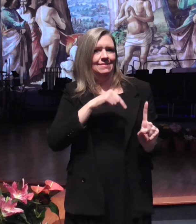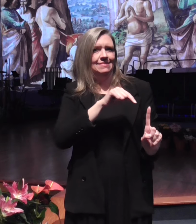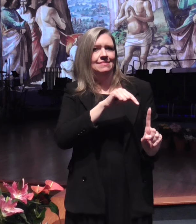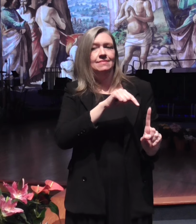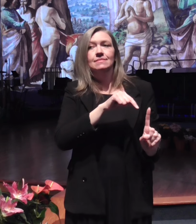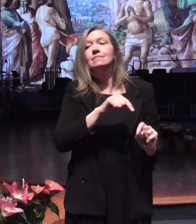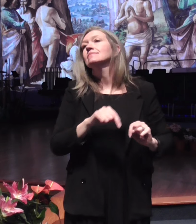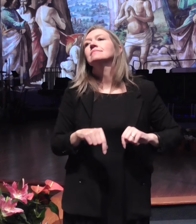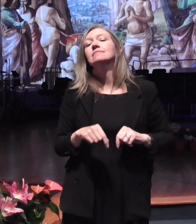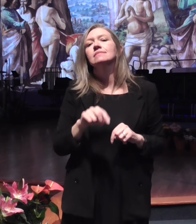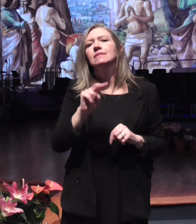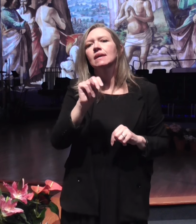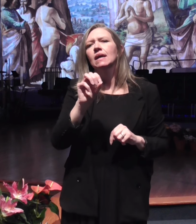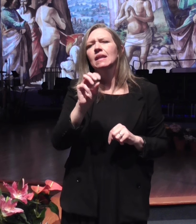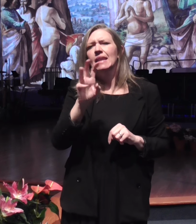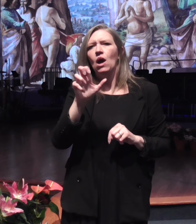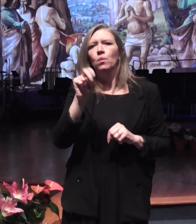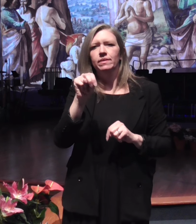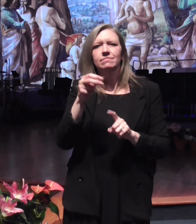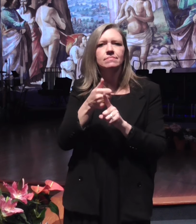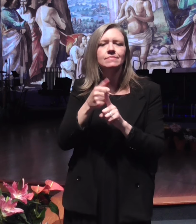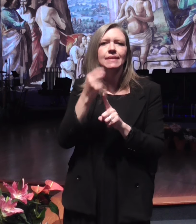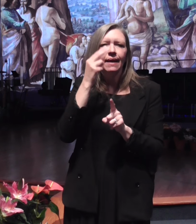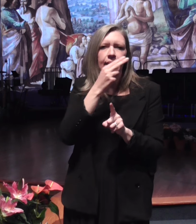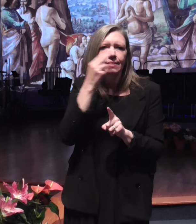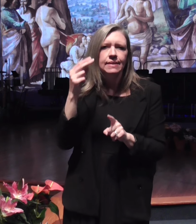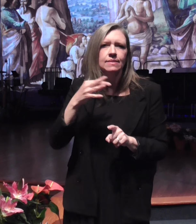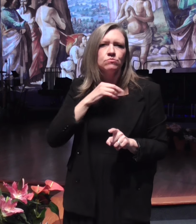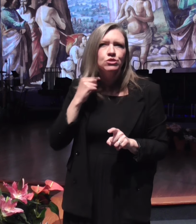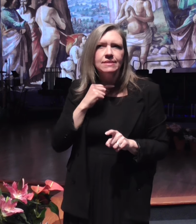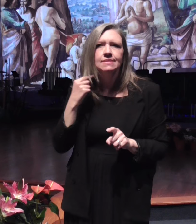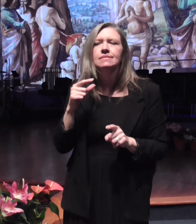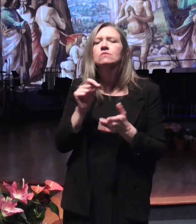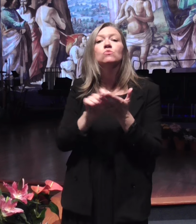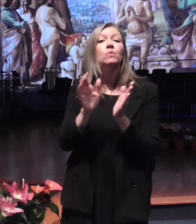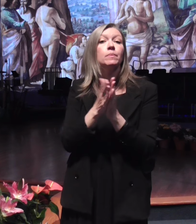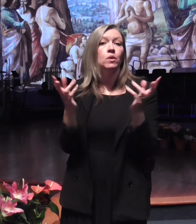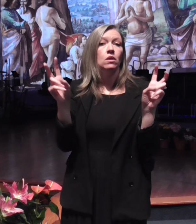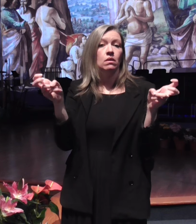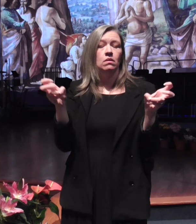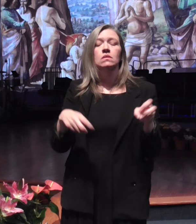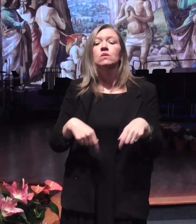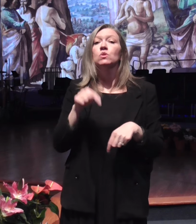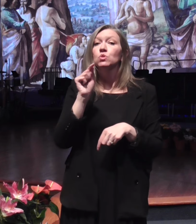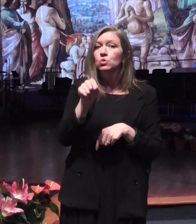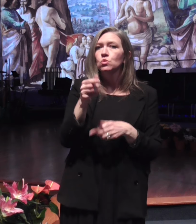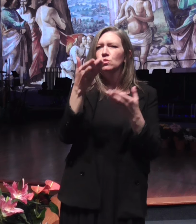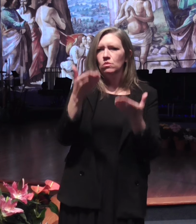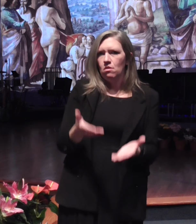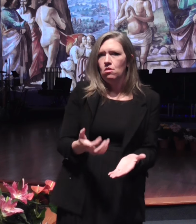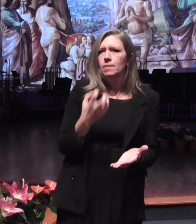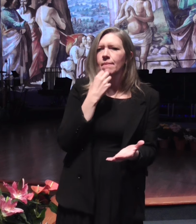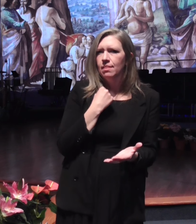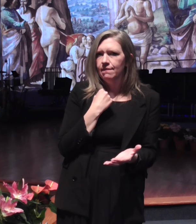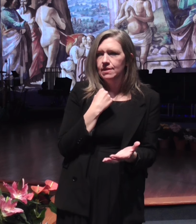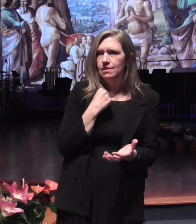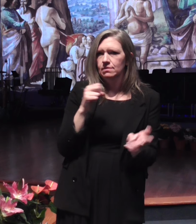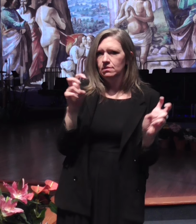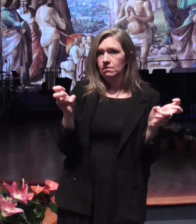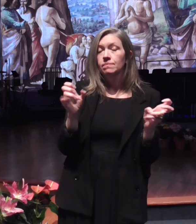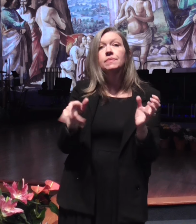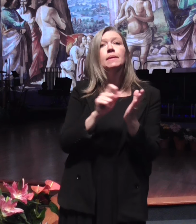Nouwen, an accomplished Catholic priest, wrote a book once called "You Are the Beloved." And